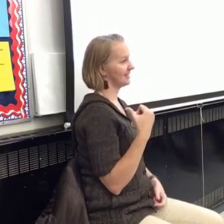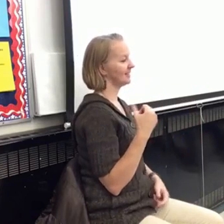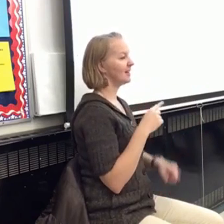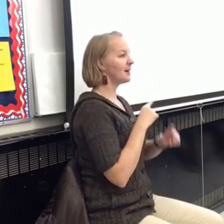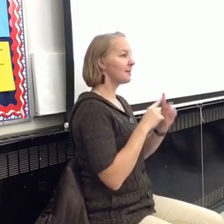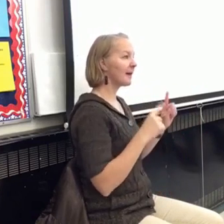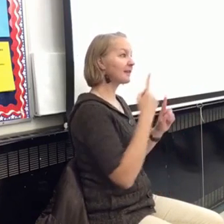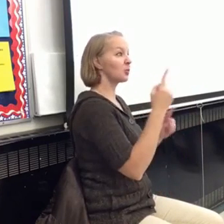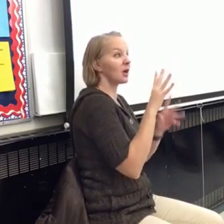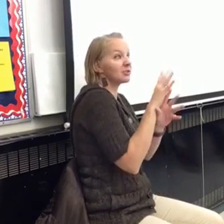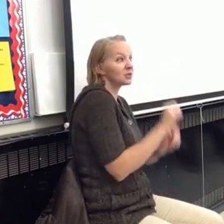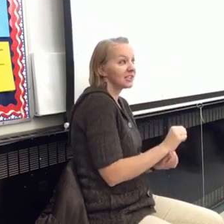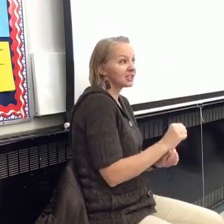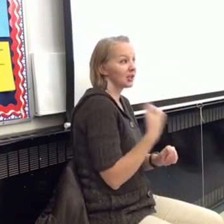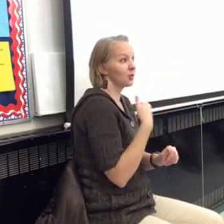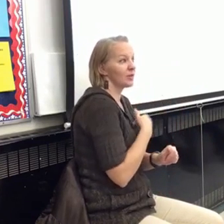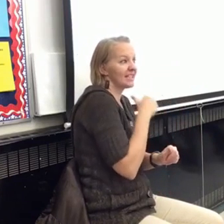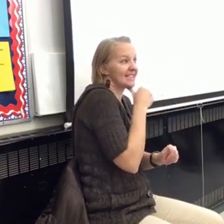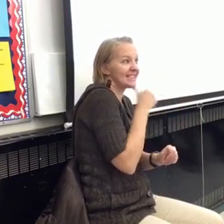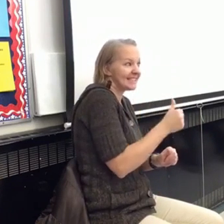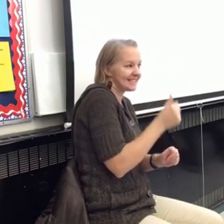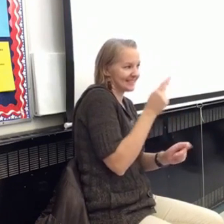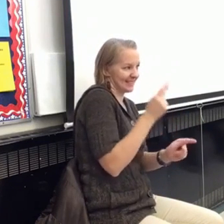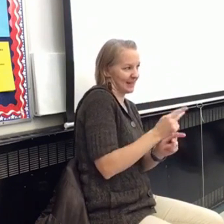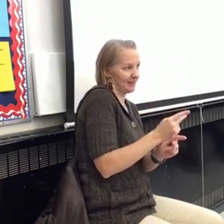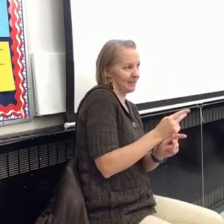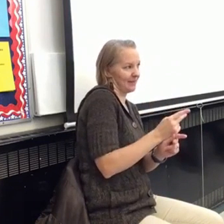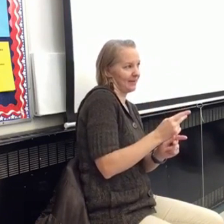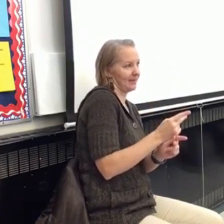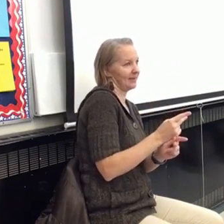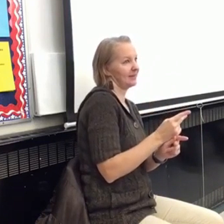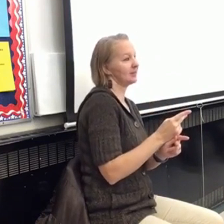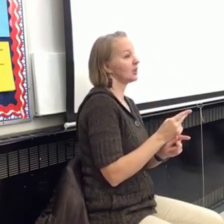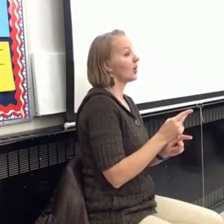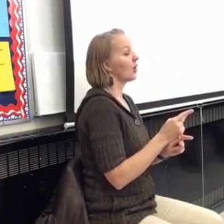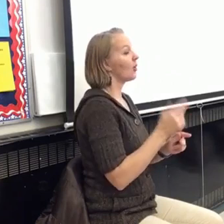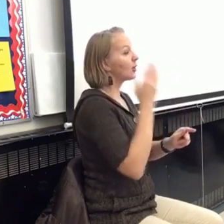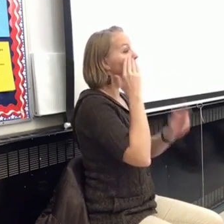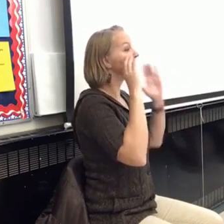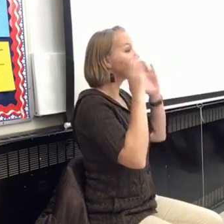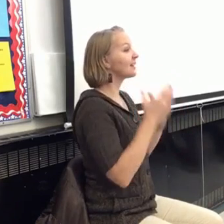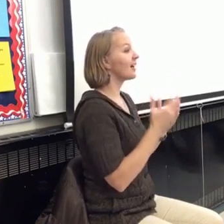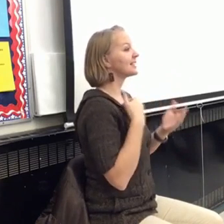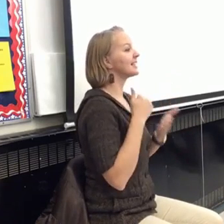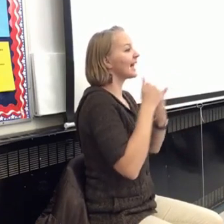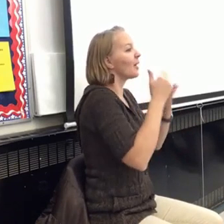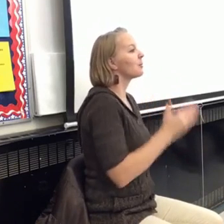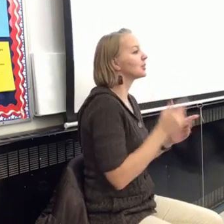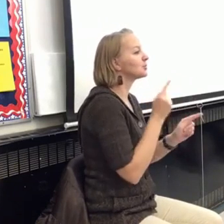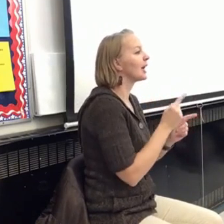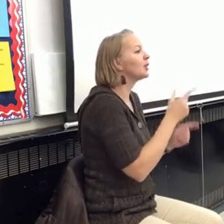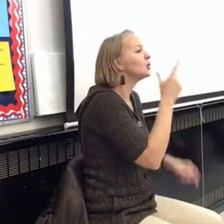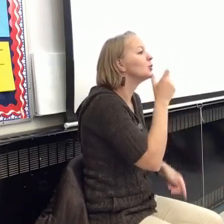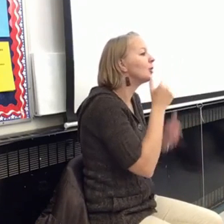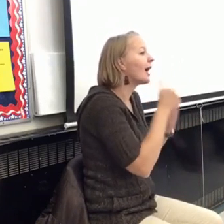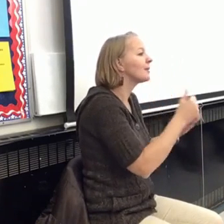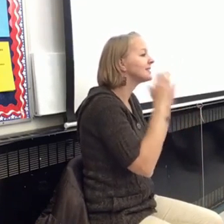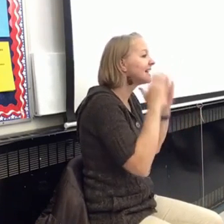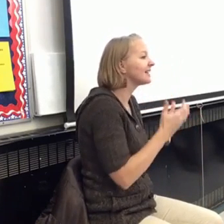However, there is one tradition that we did not keep. As we all know, Santa Claus has some helpers. Who are the helpers of Santa